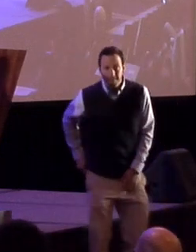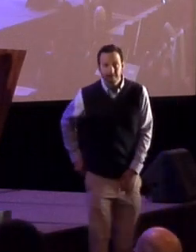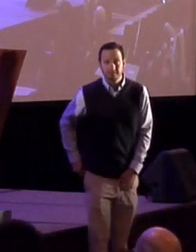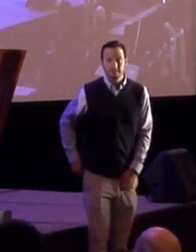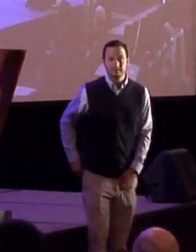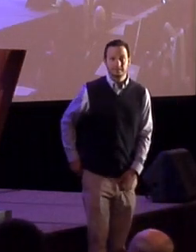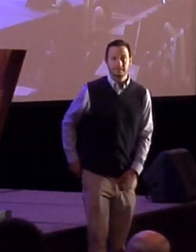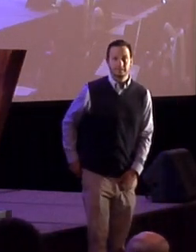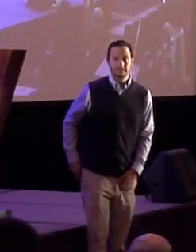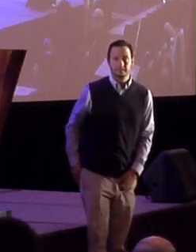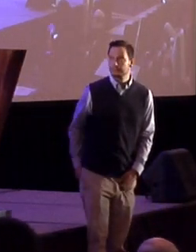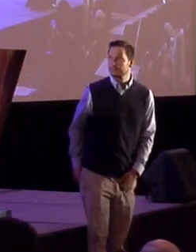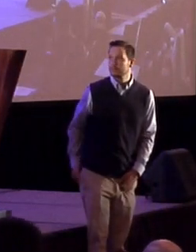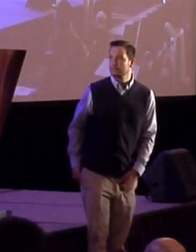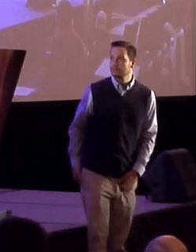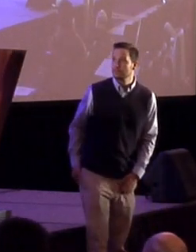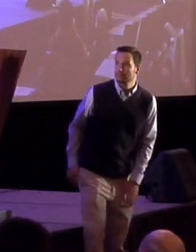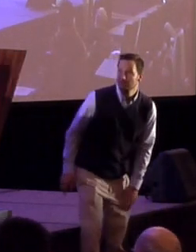All right,